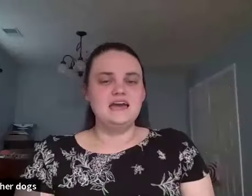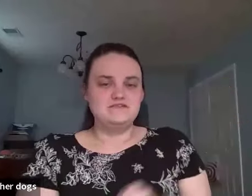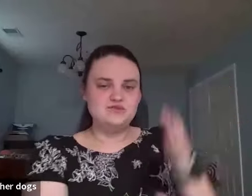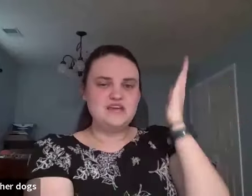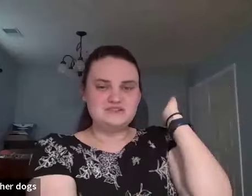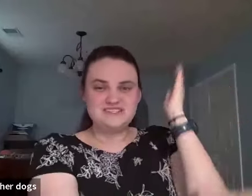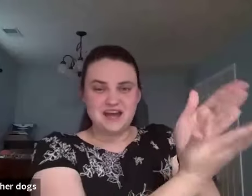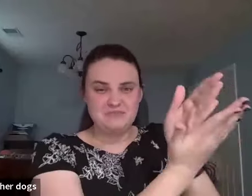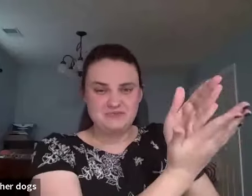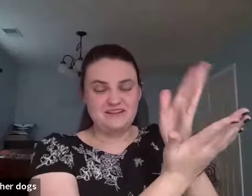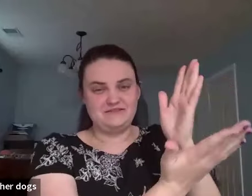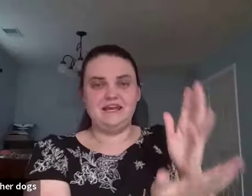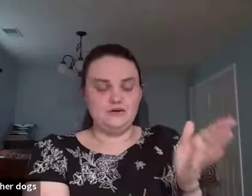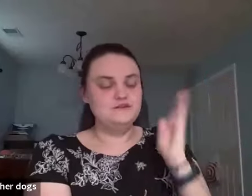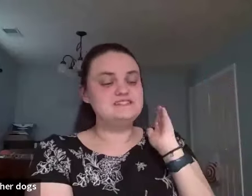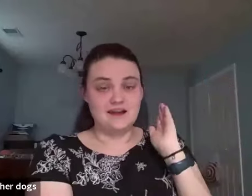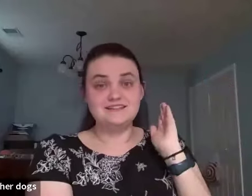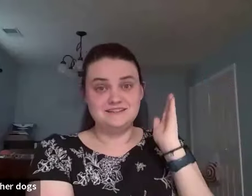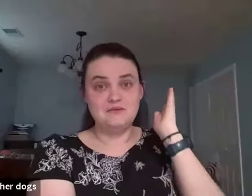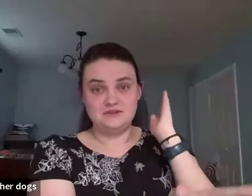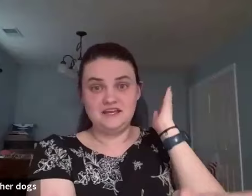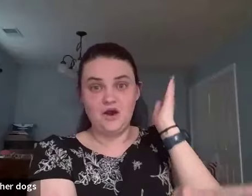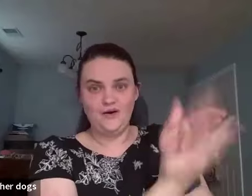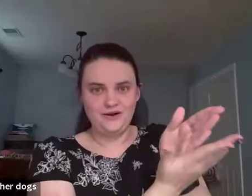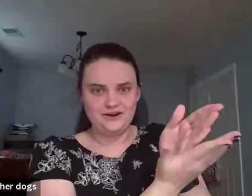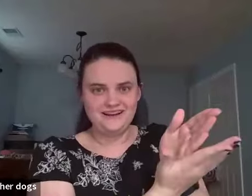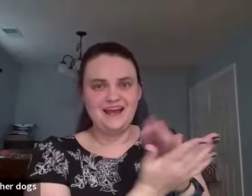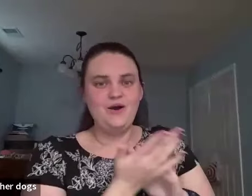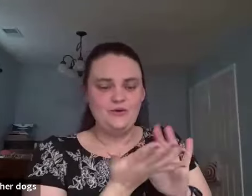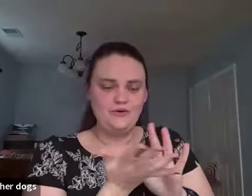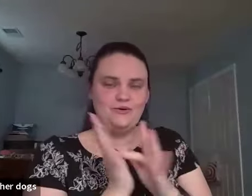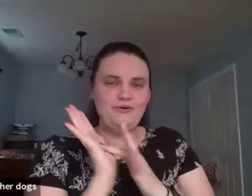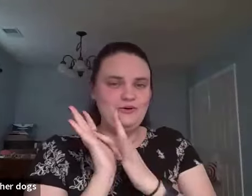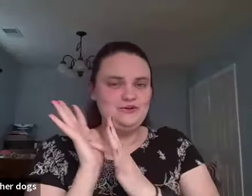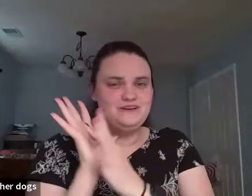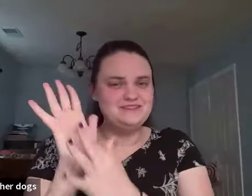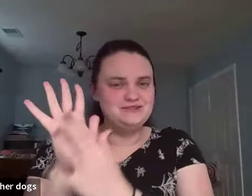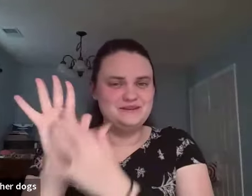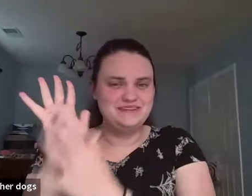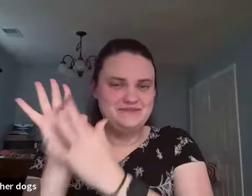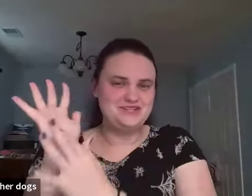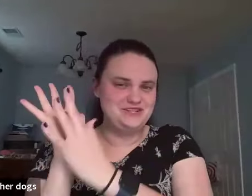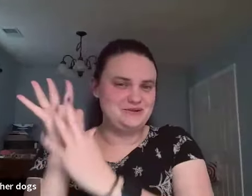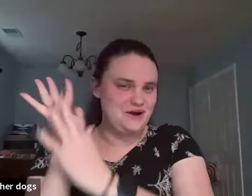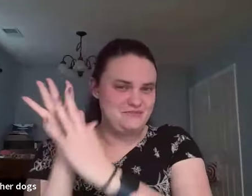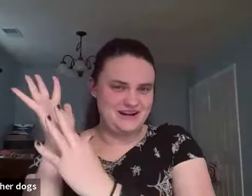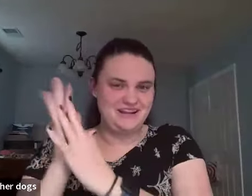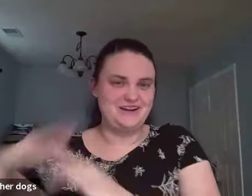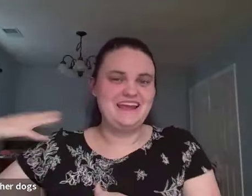And if you yell stop, if you sign stop really hard, oh, you can do some damage to your palm right here.